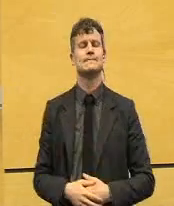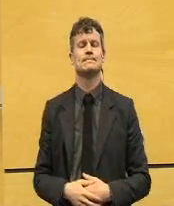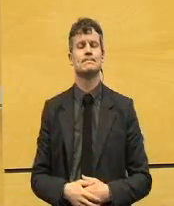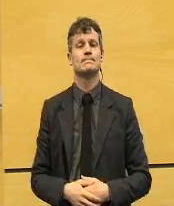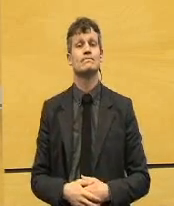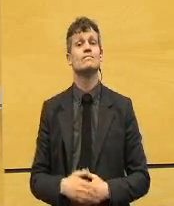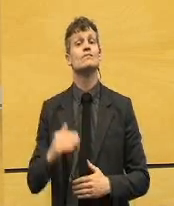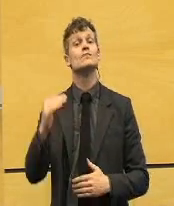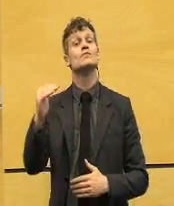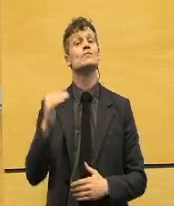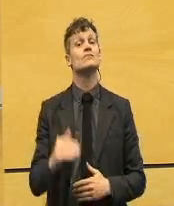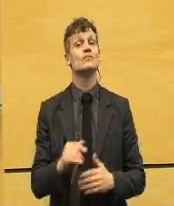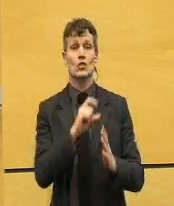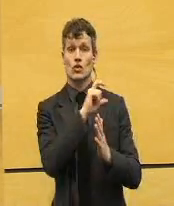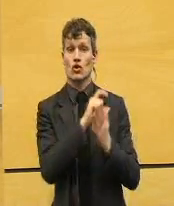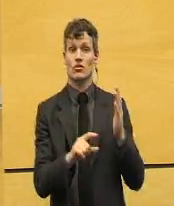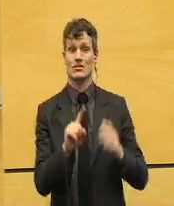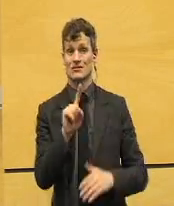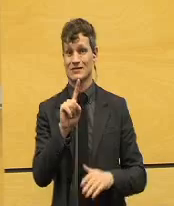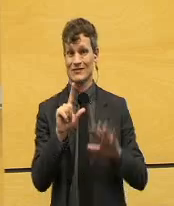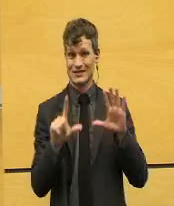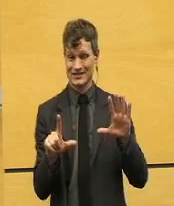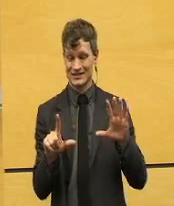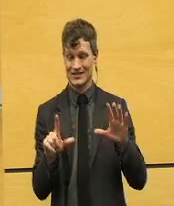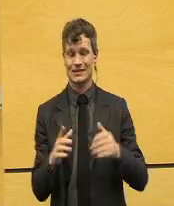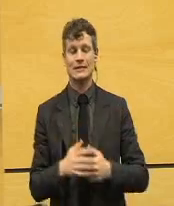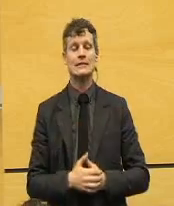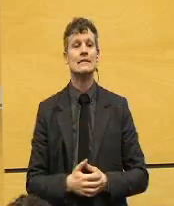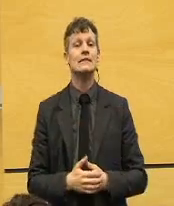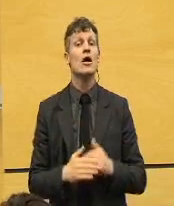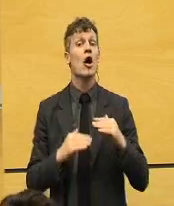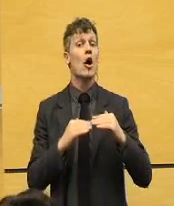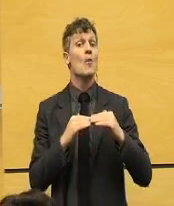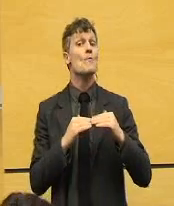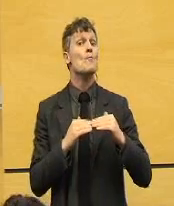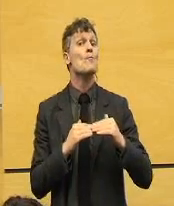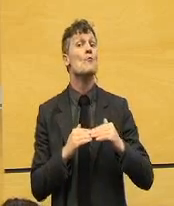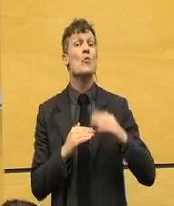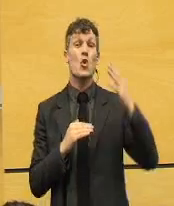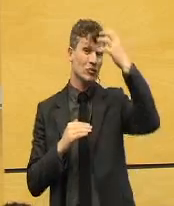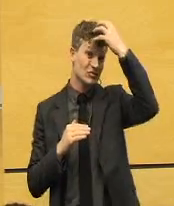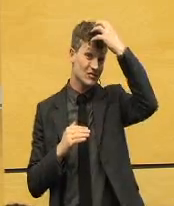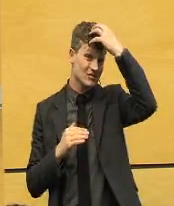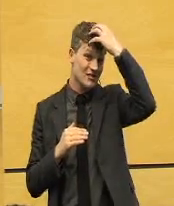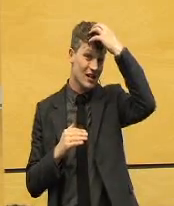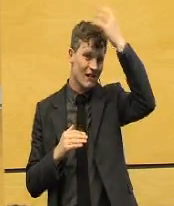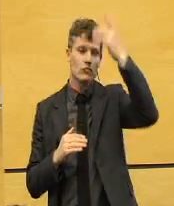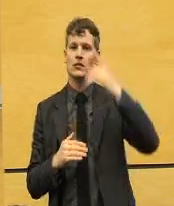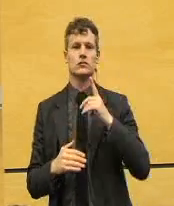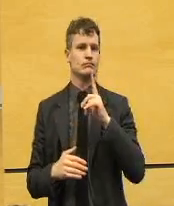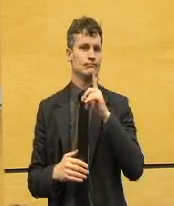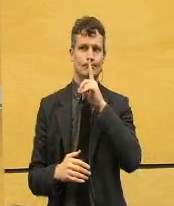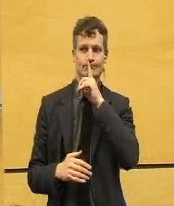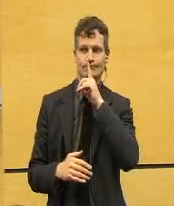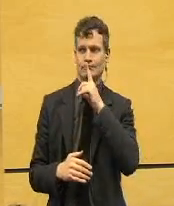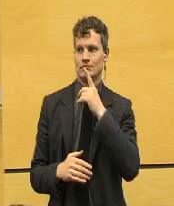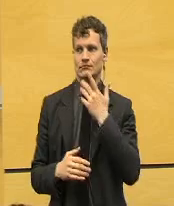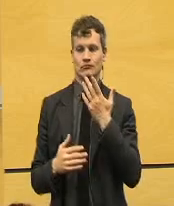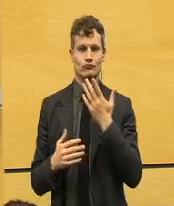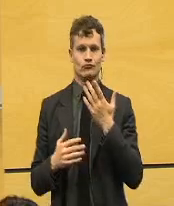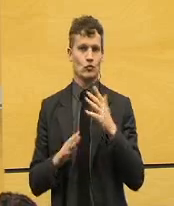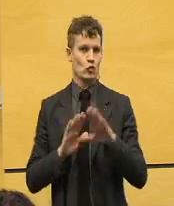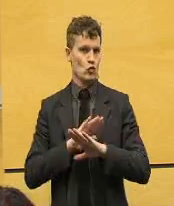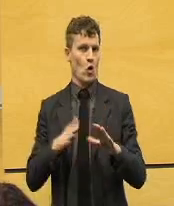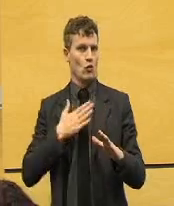most states parties don't want to acknowledge harmful practices that are occurring. But